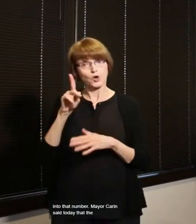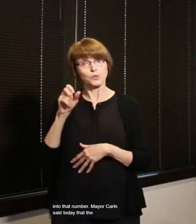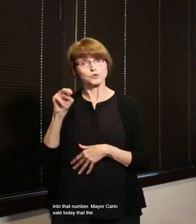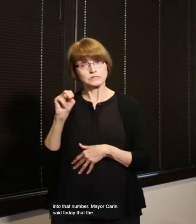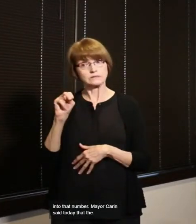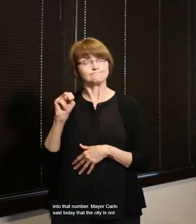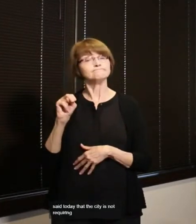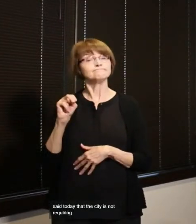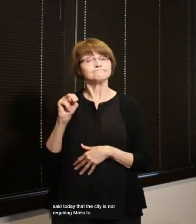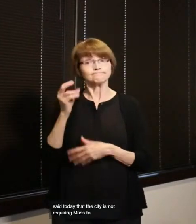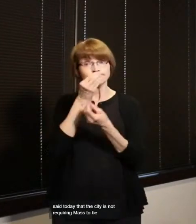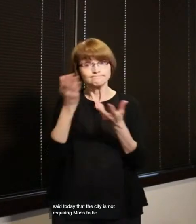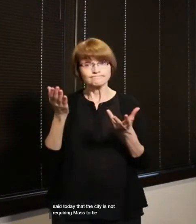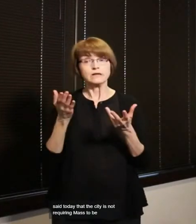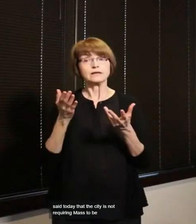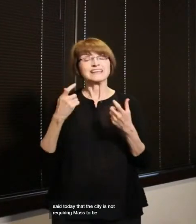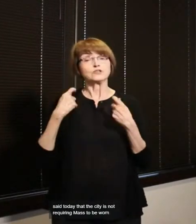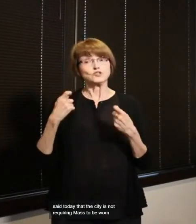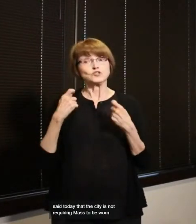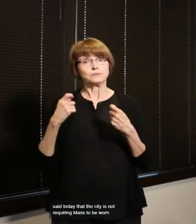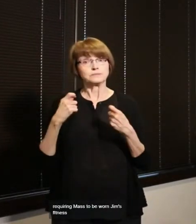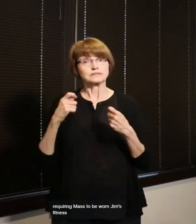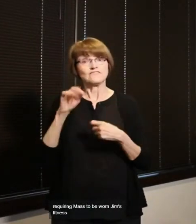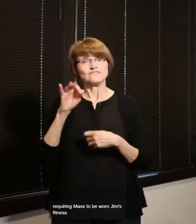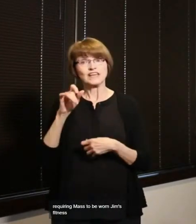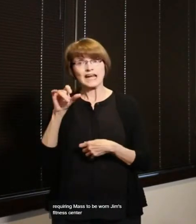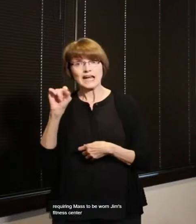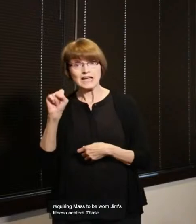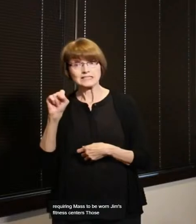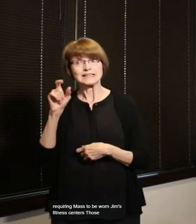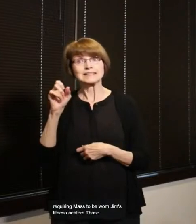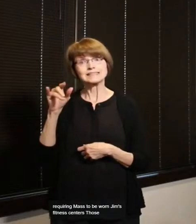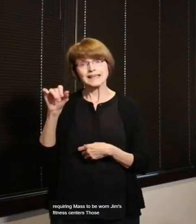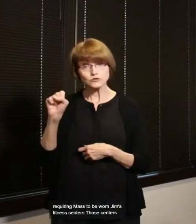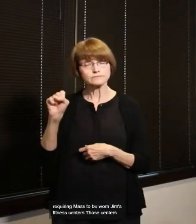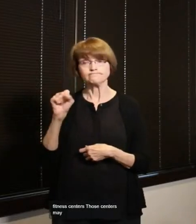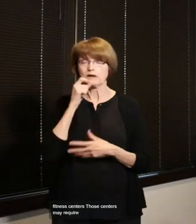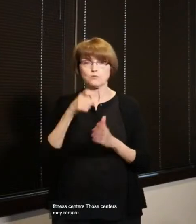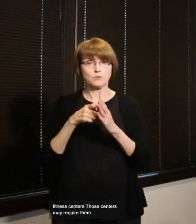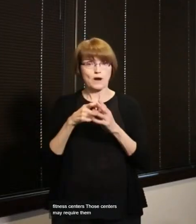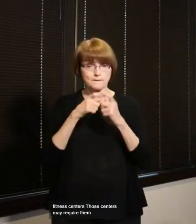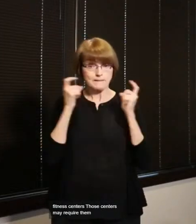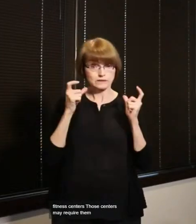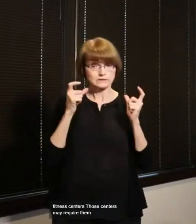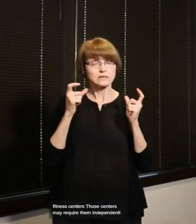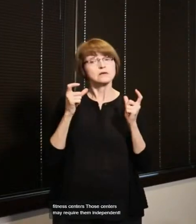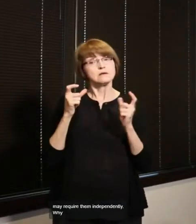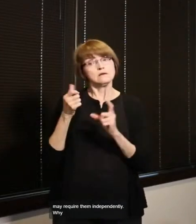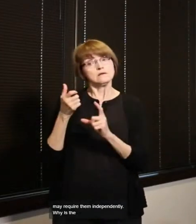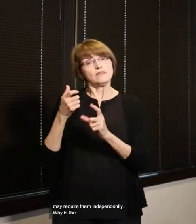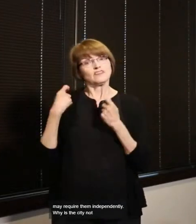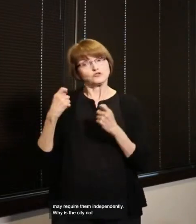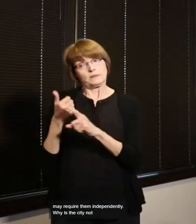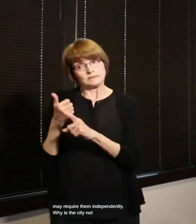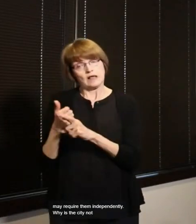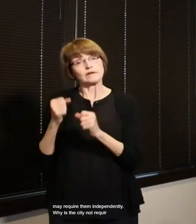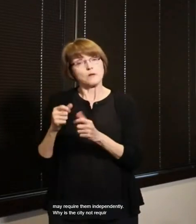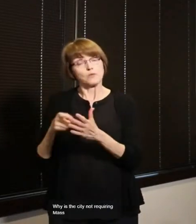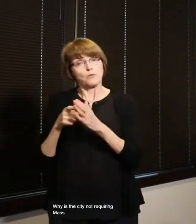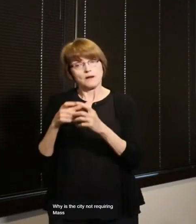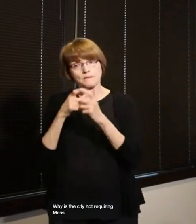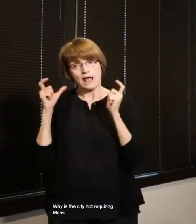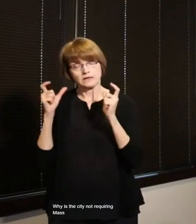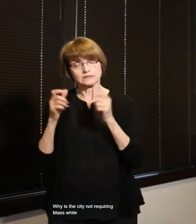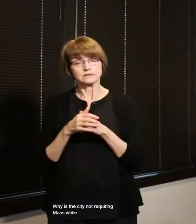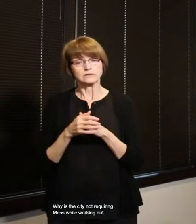not requiring masks to be worn at gyms and fitness centers, though those centers may require them independently. Why is the city not requiring masks while